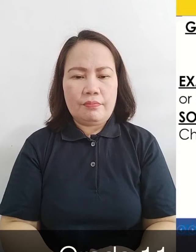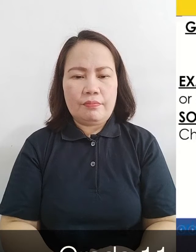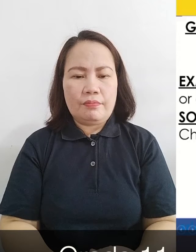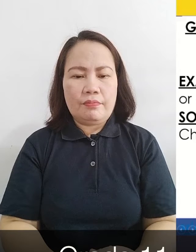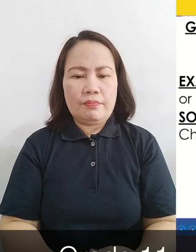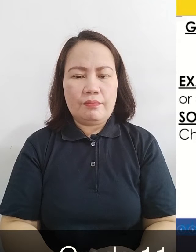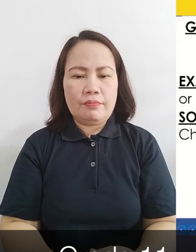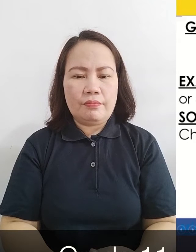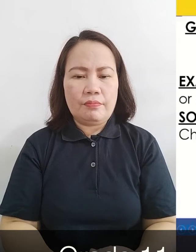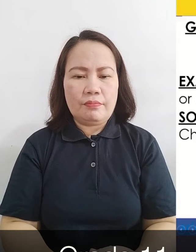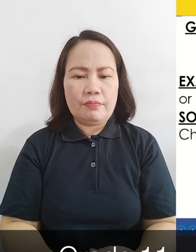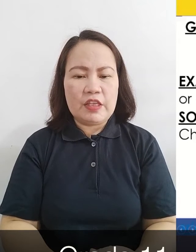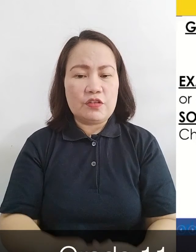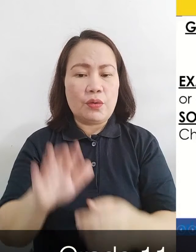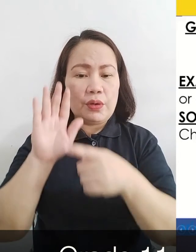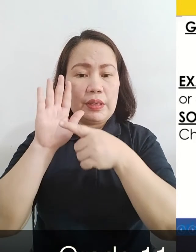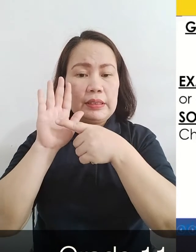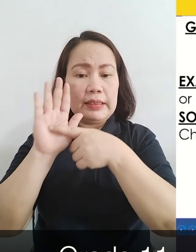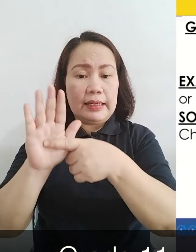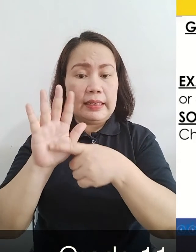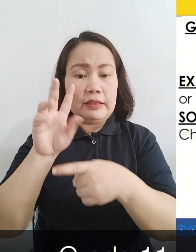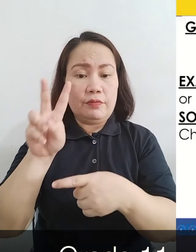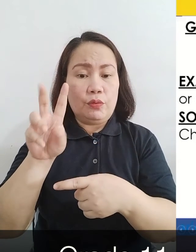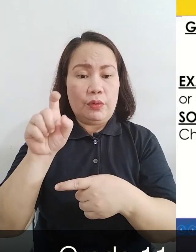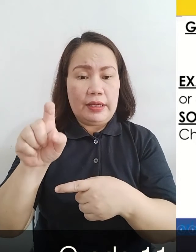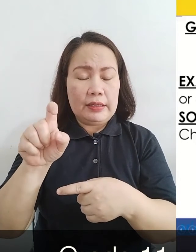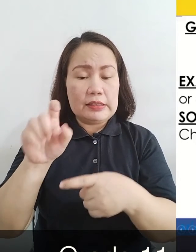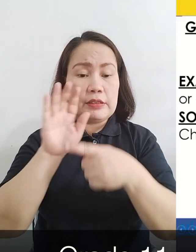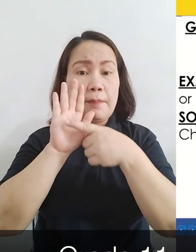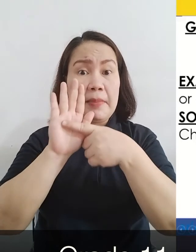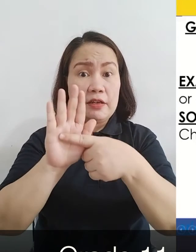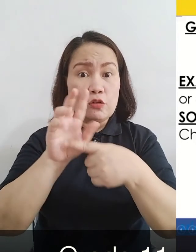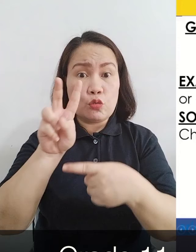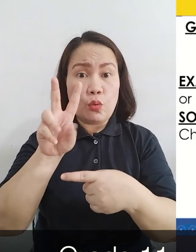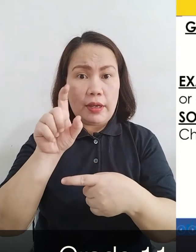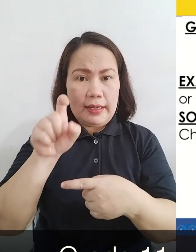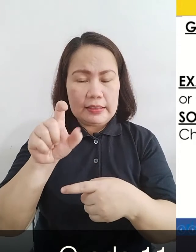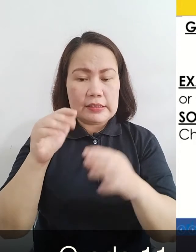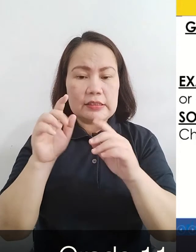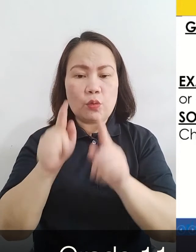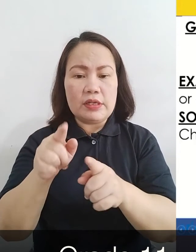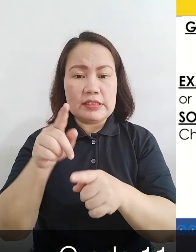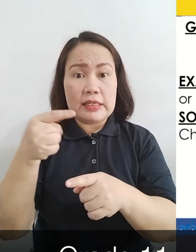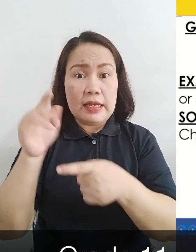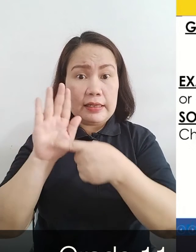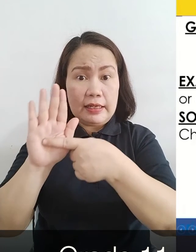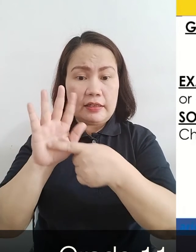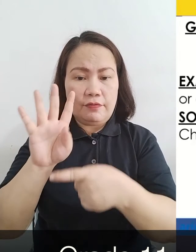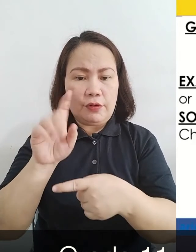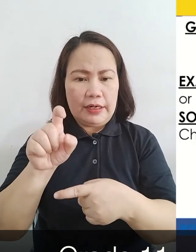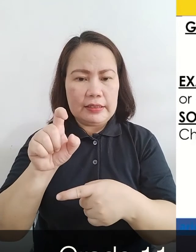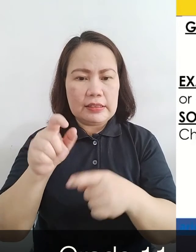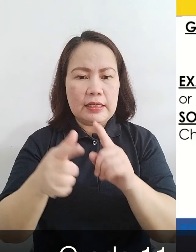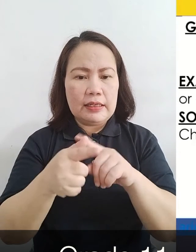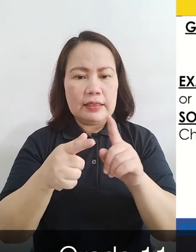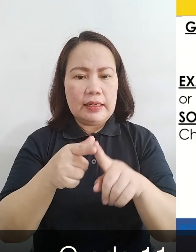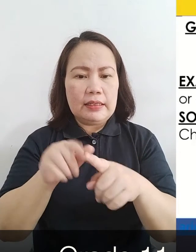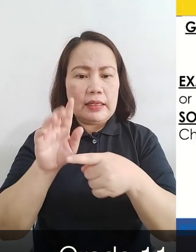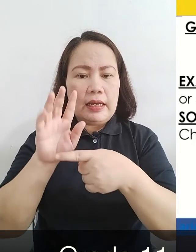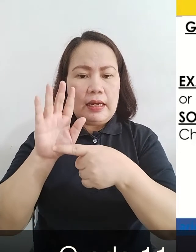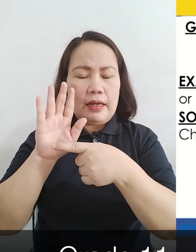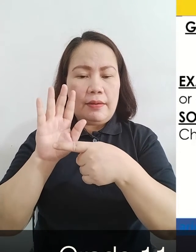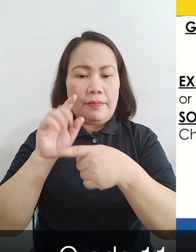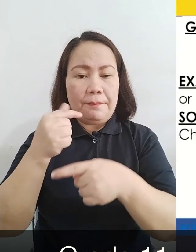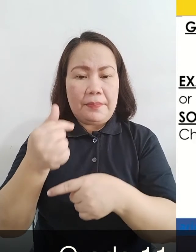positive 1. So therefore, f of 2 of x is equal to